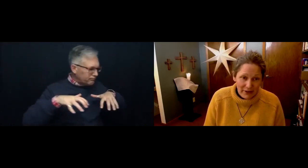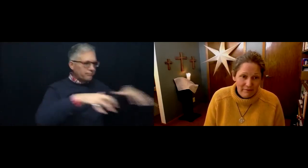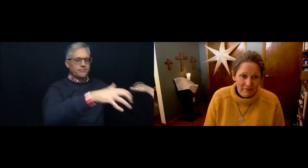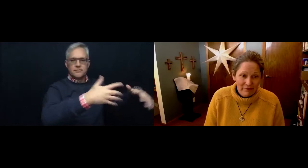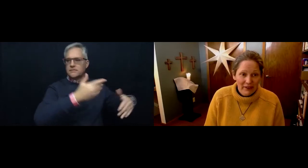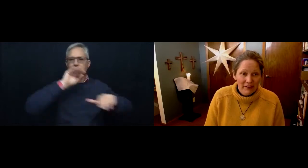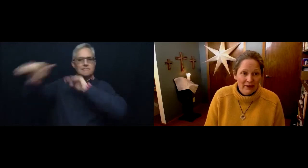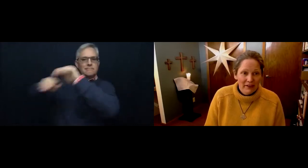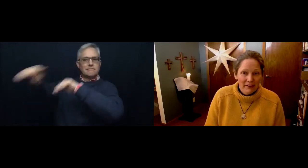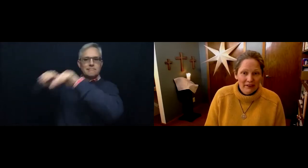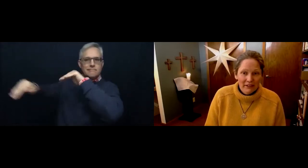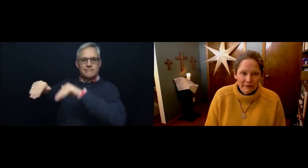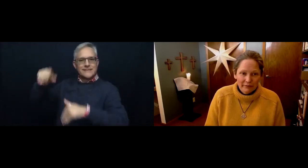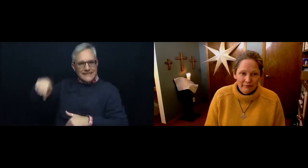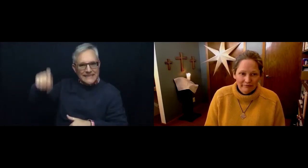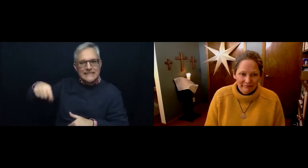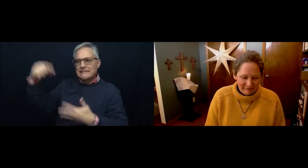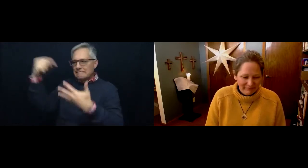ministry.